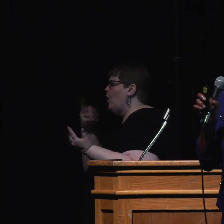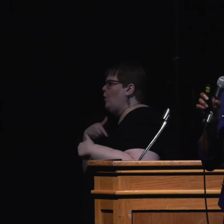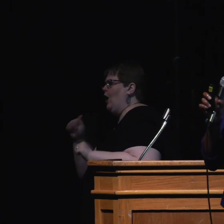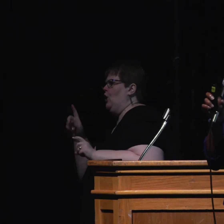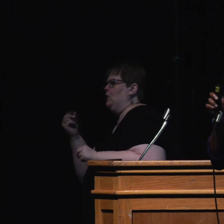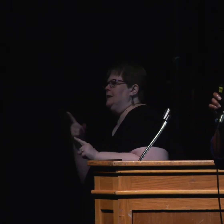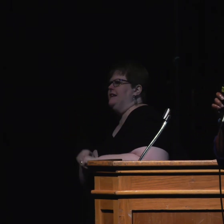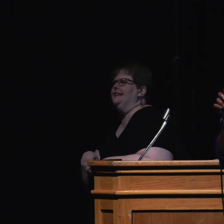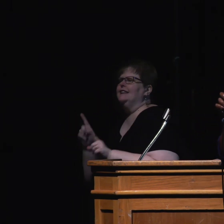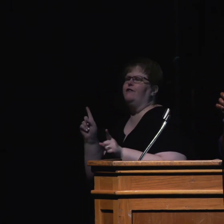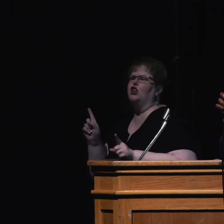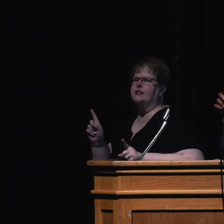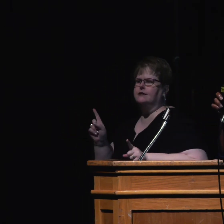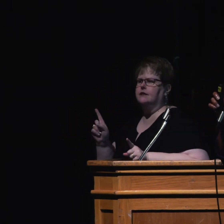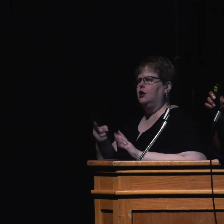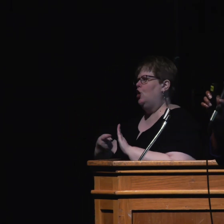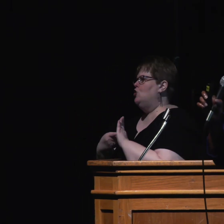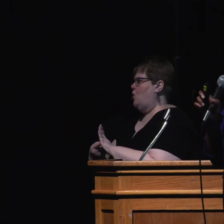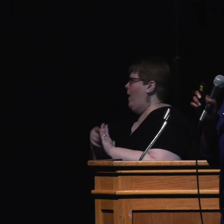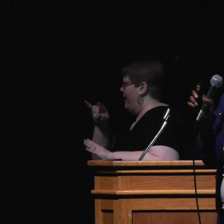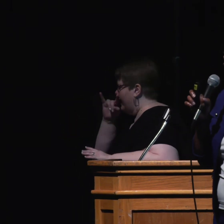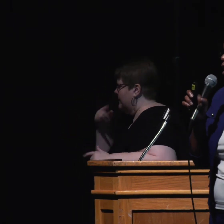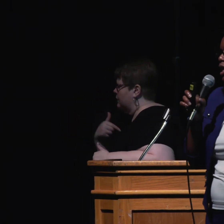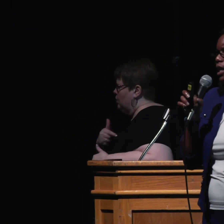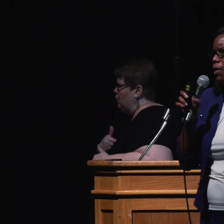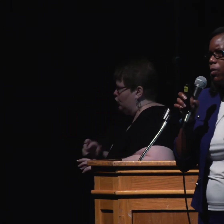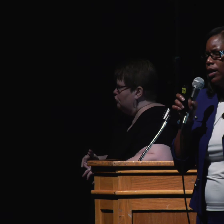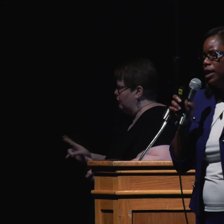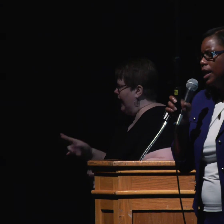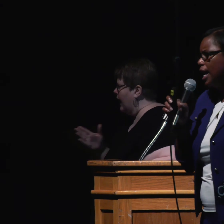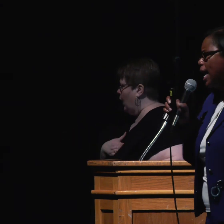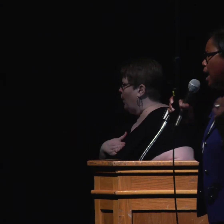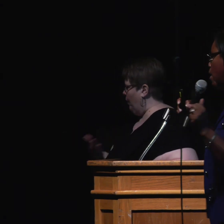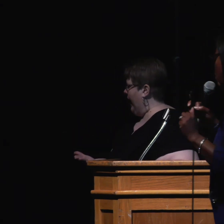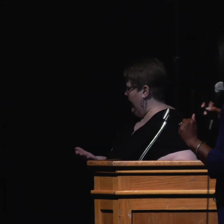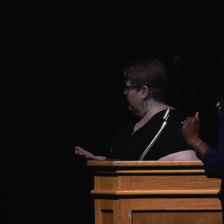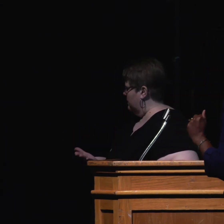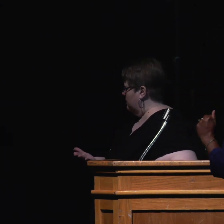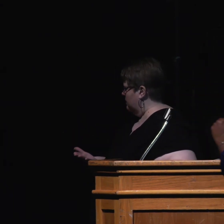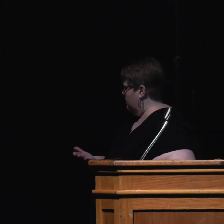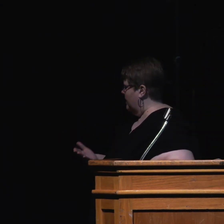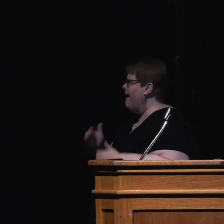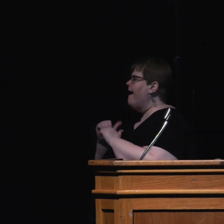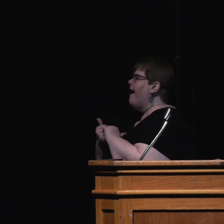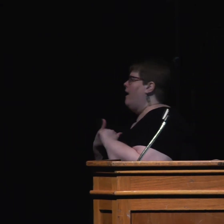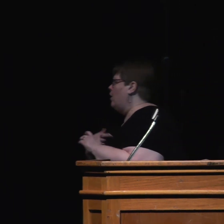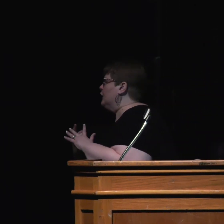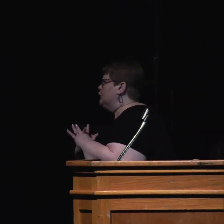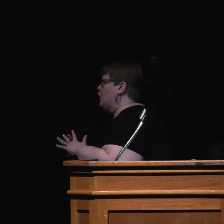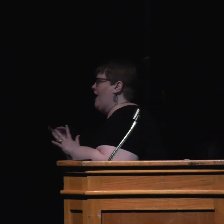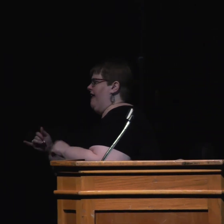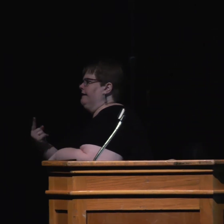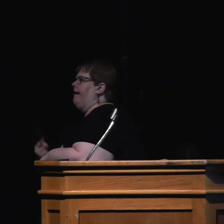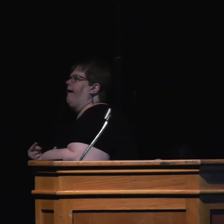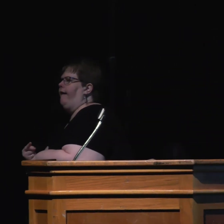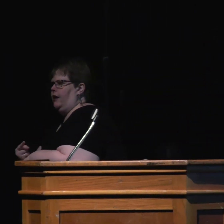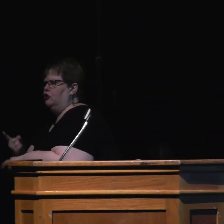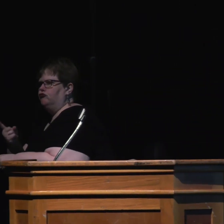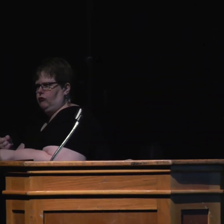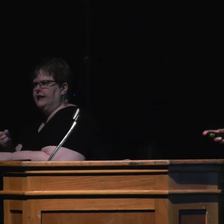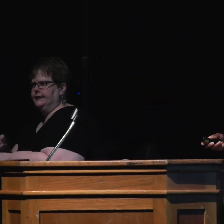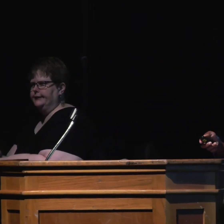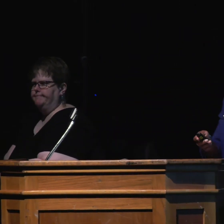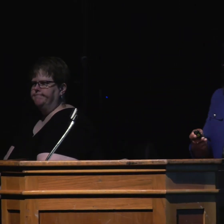could do differently to show the kids that we are ready and willing, and how can we start the day